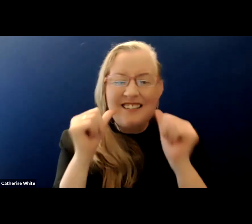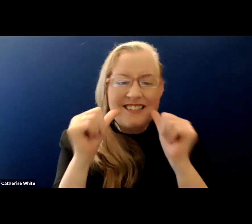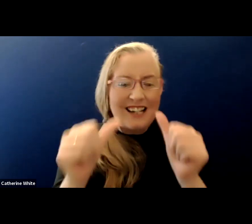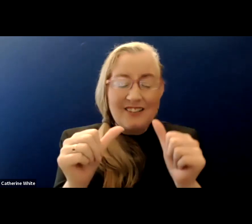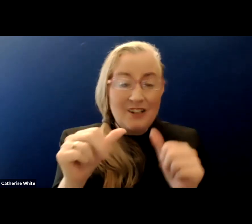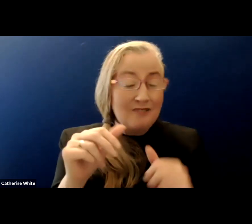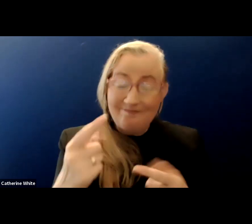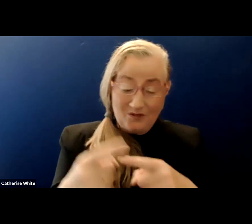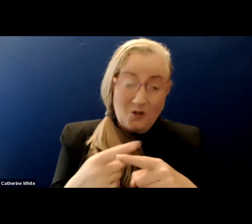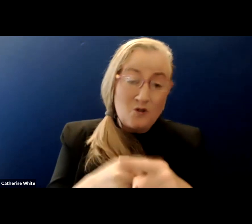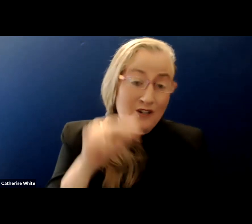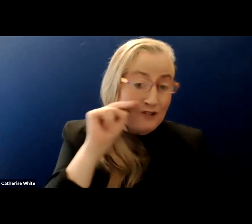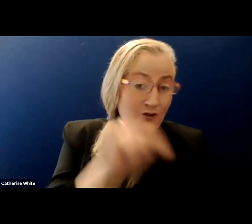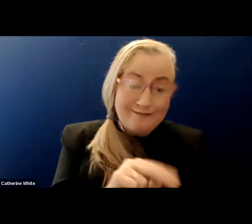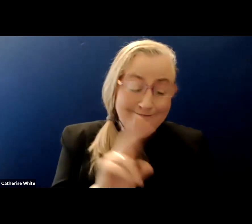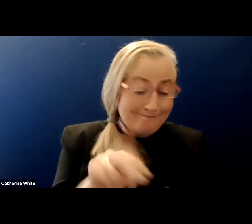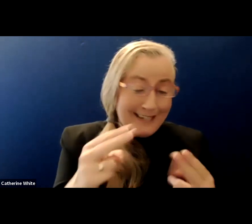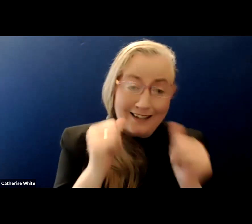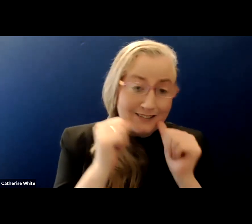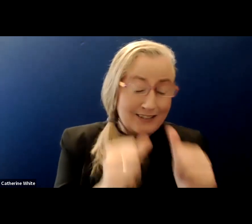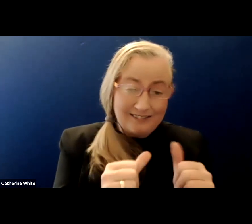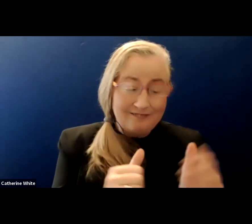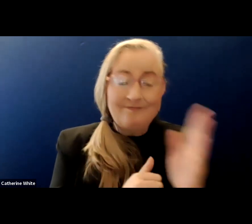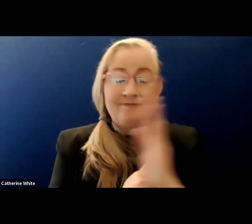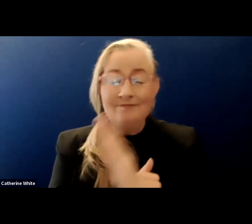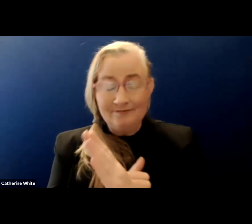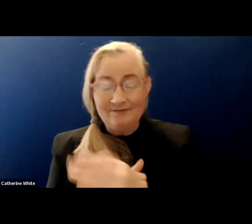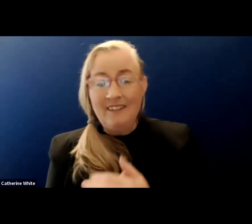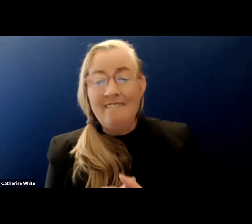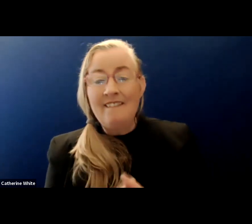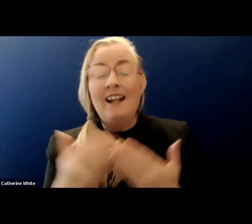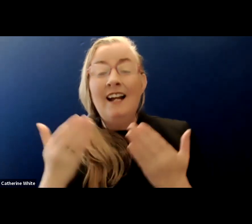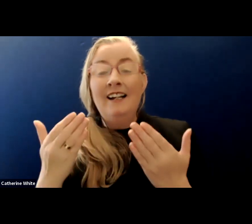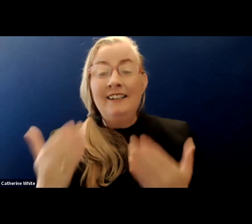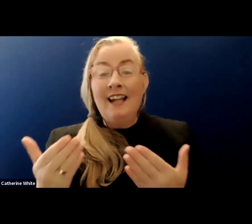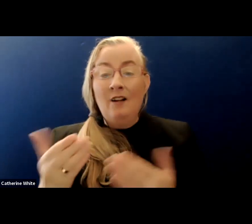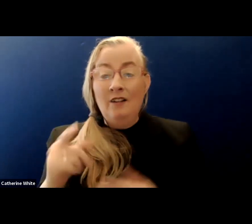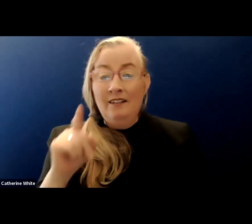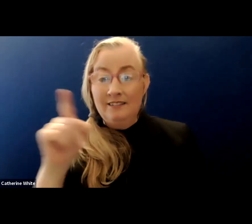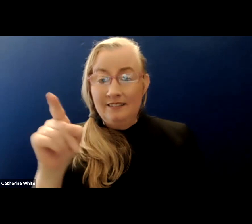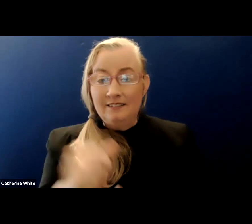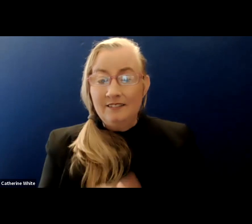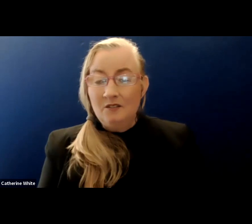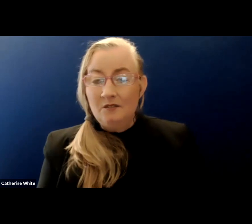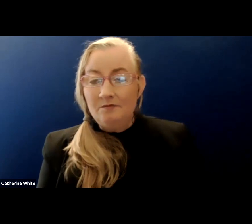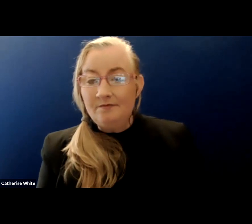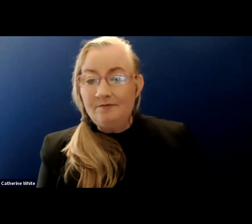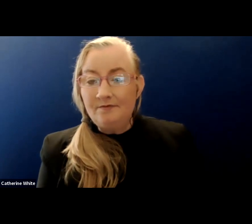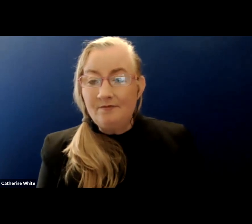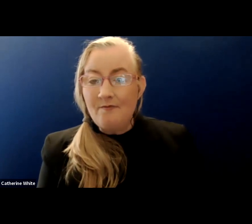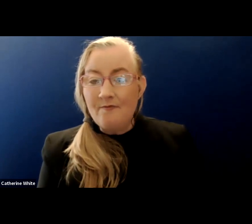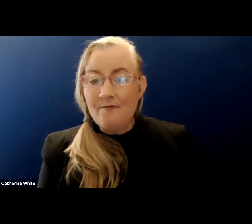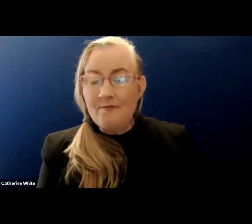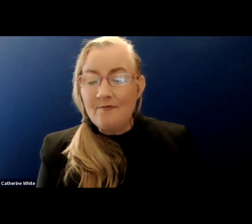short notice. Noam, I'll turn you on to allow you to speak there, and please go ahead. Great to hear from